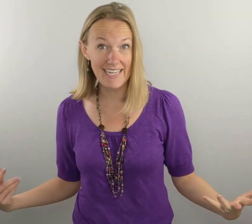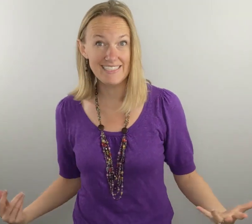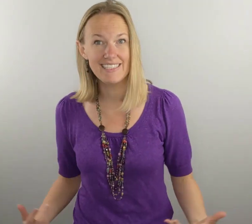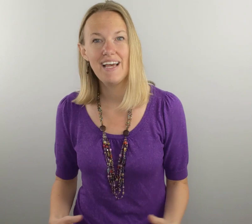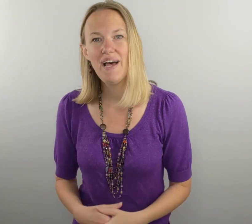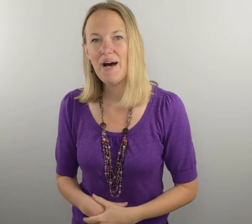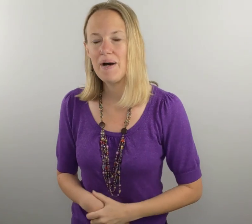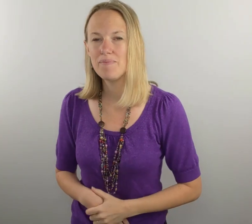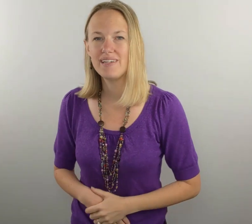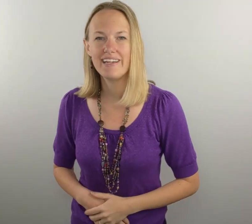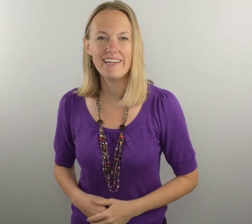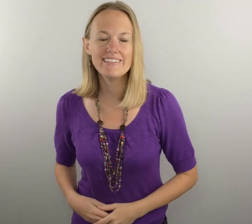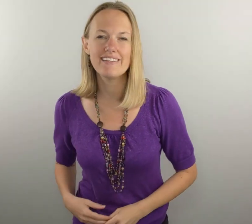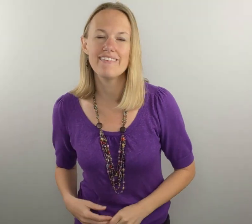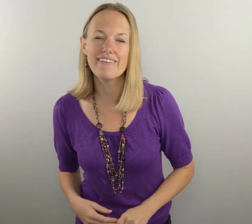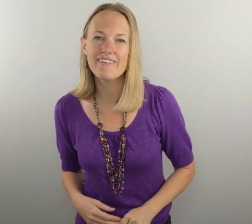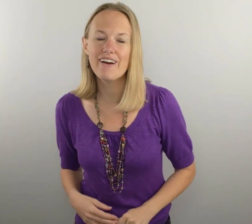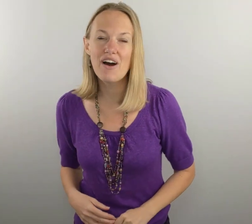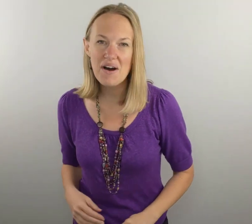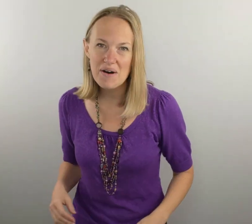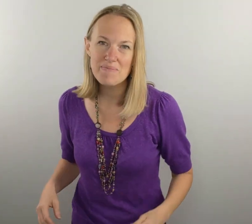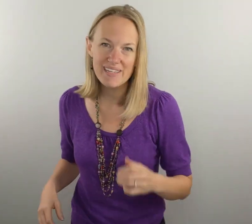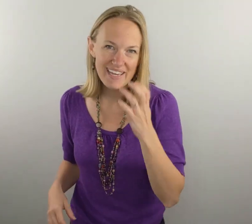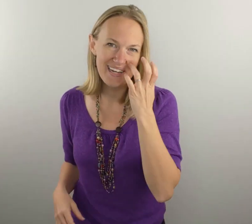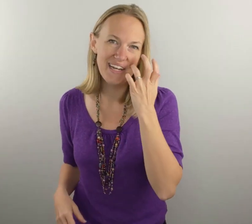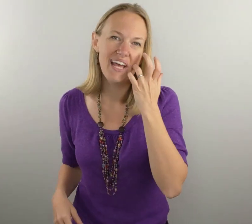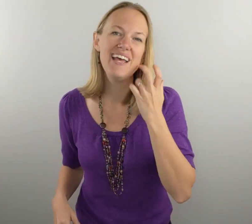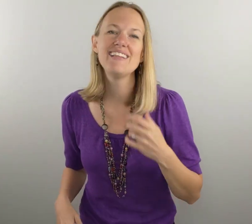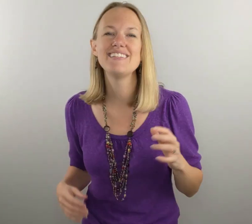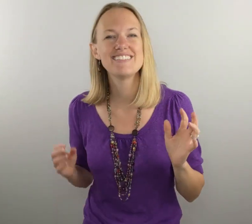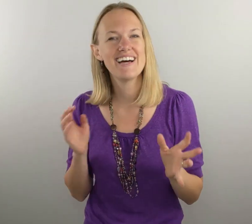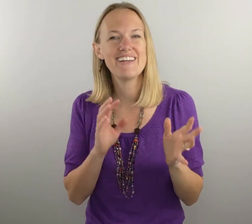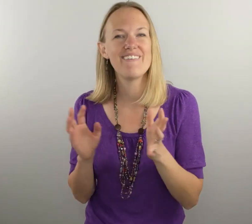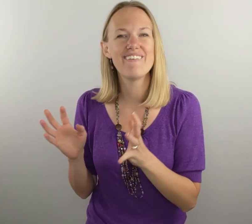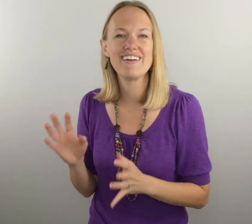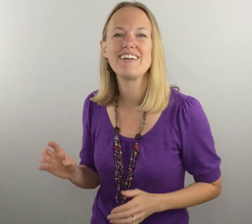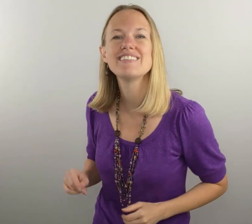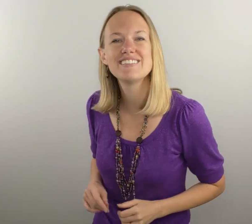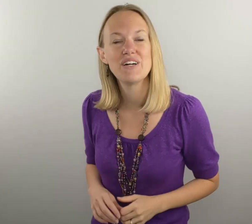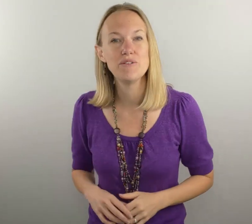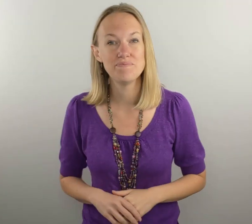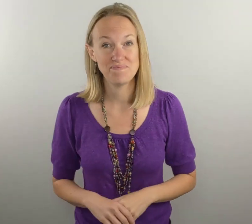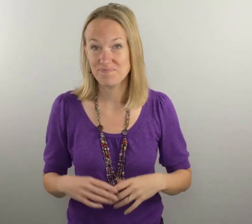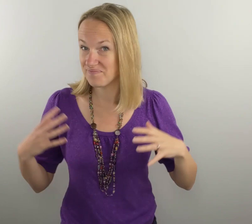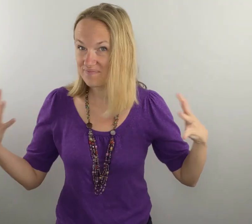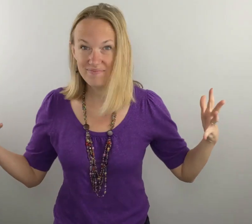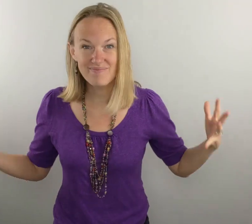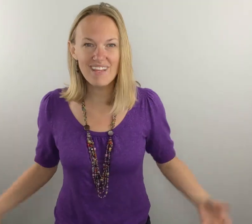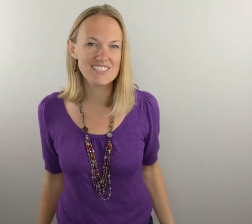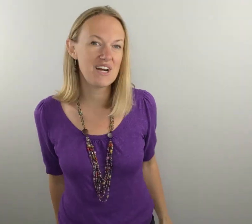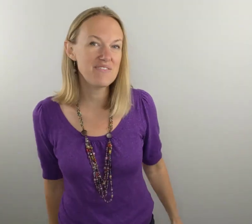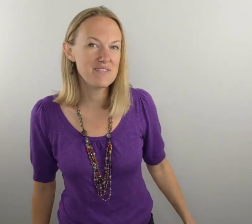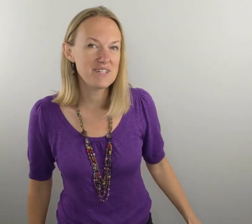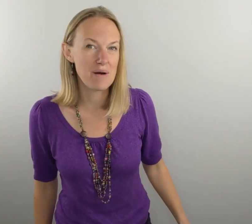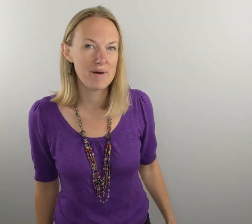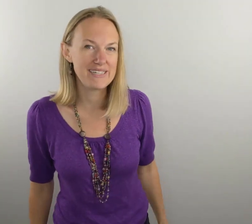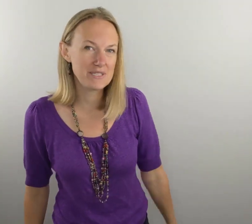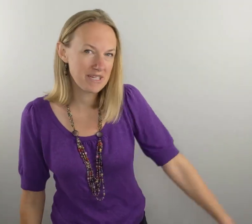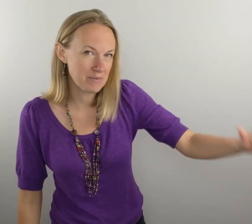nice, but it is a little complicated, the sign order. So let's try it from the top. Practice makes